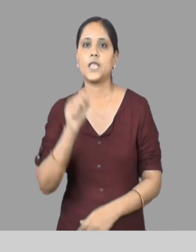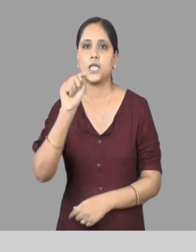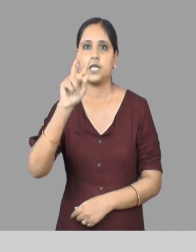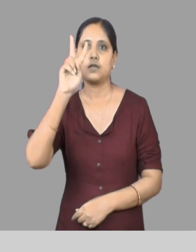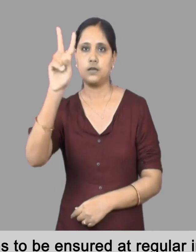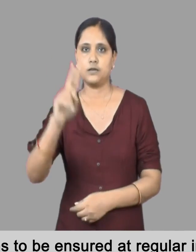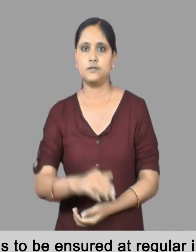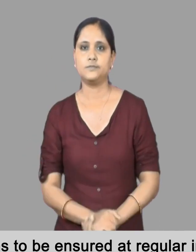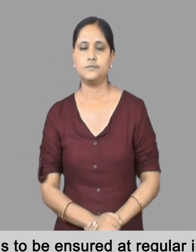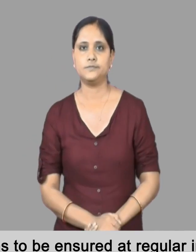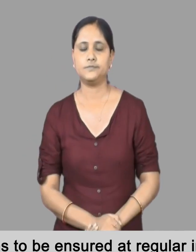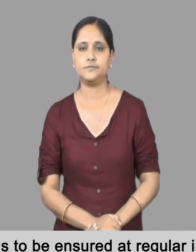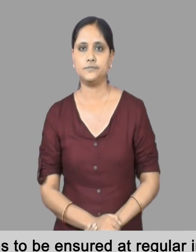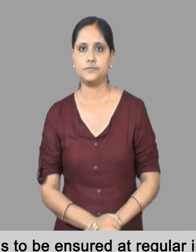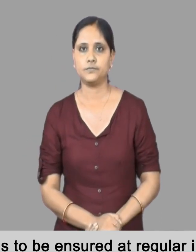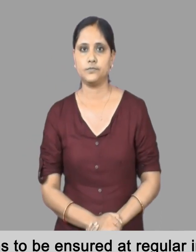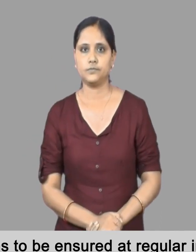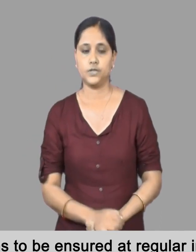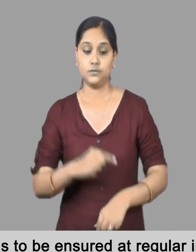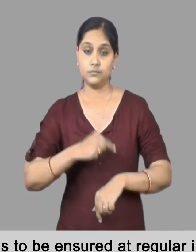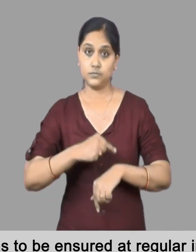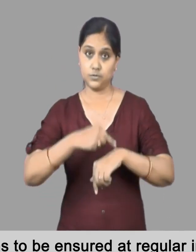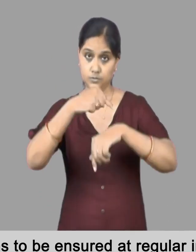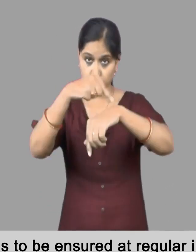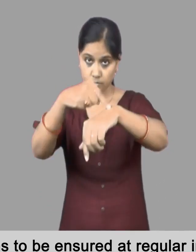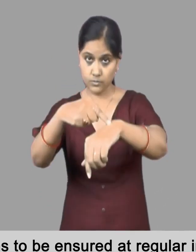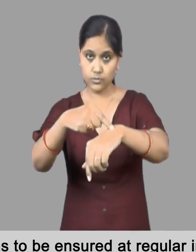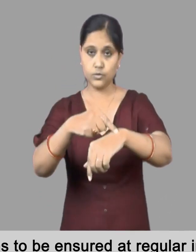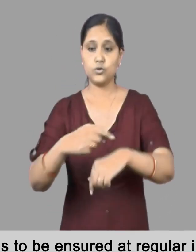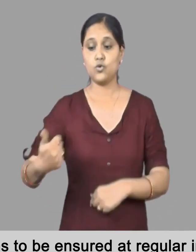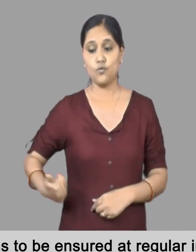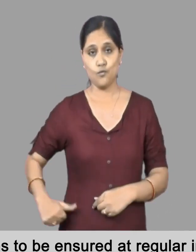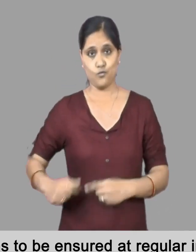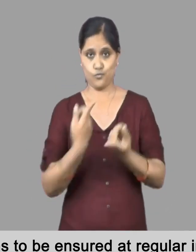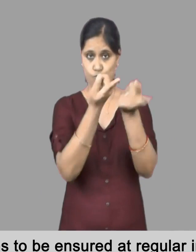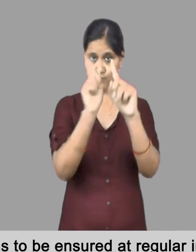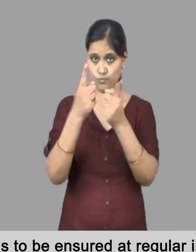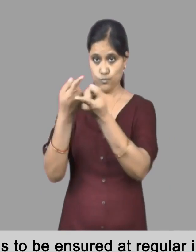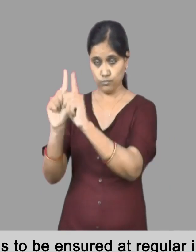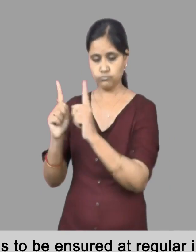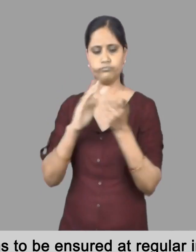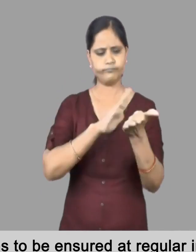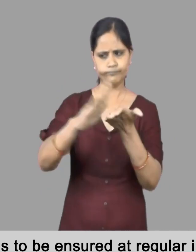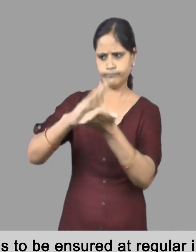Point 2. Deep cleaning of all washrooms to be ensured at regular intervals.